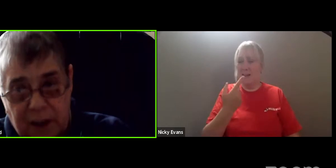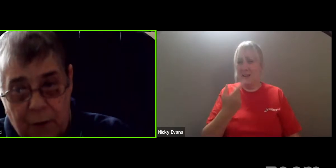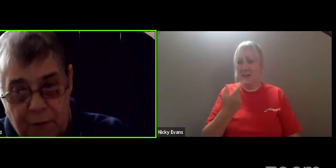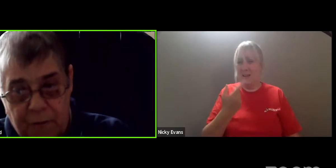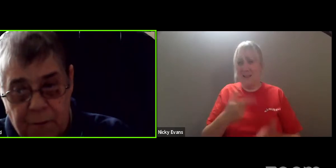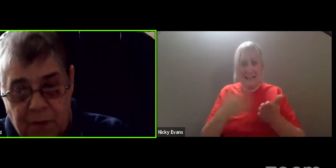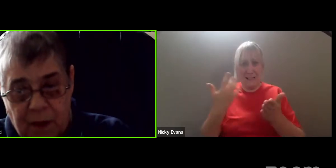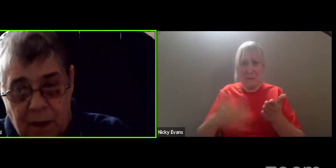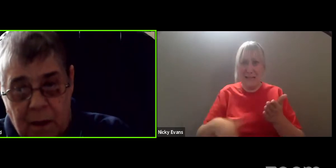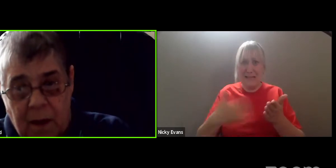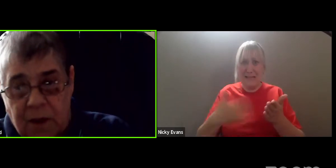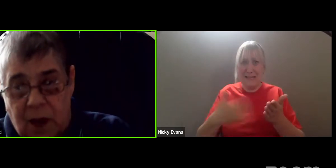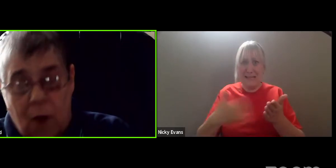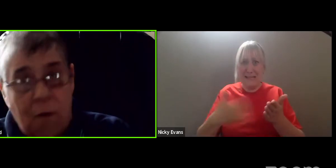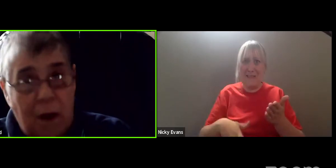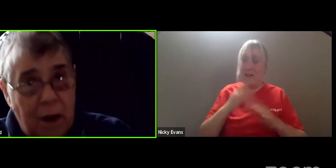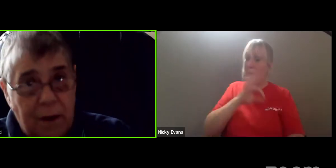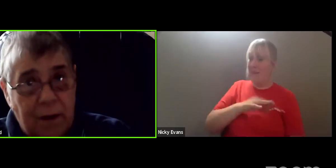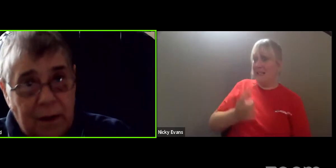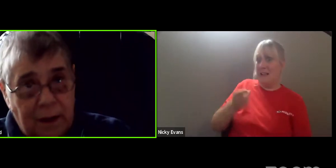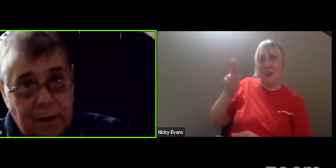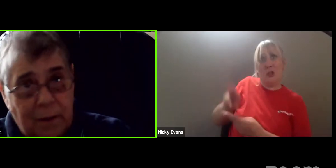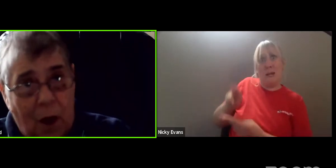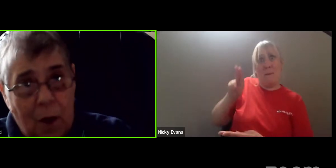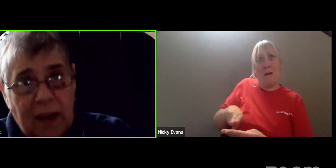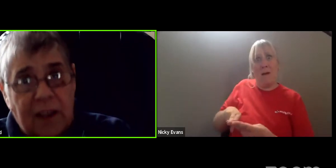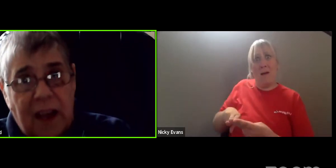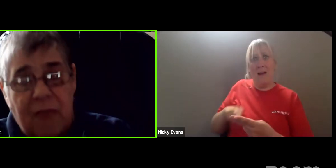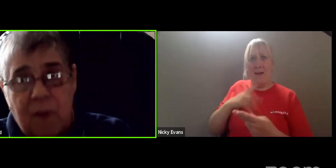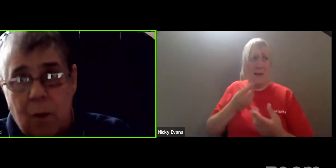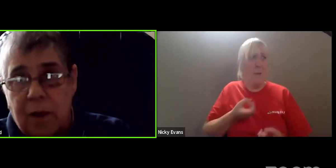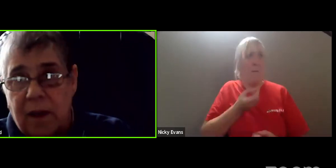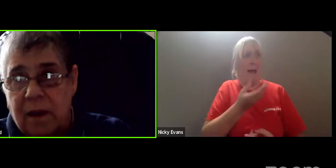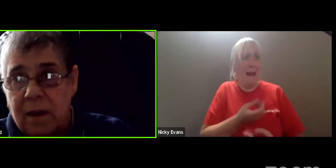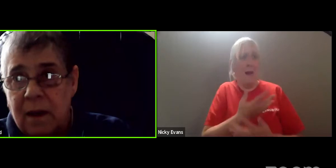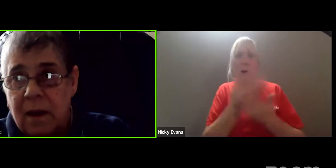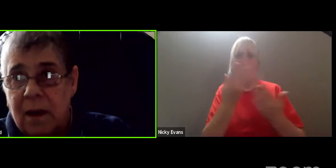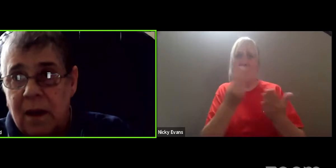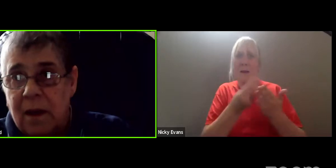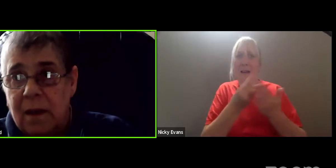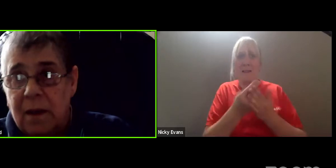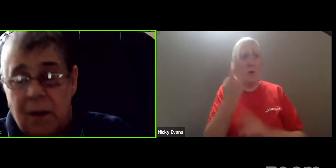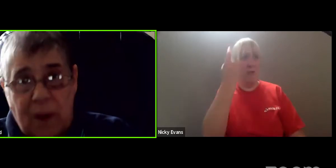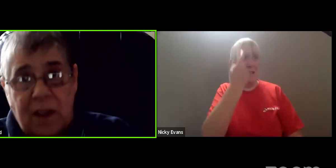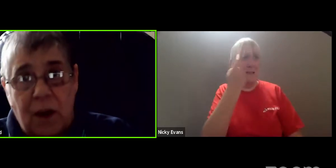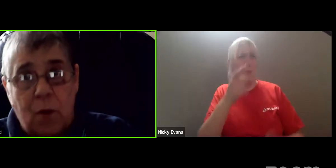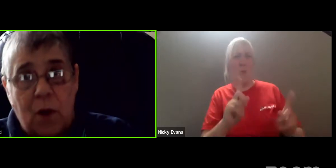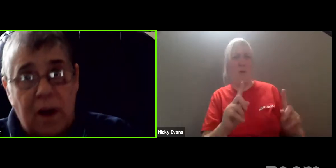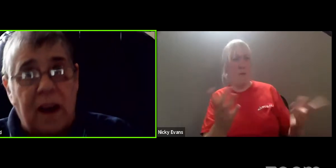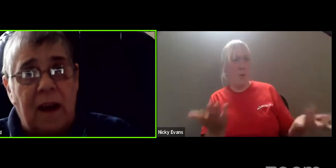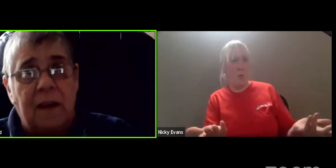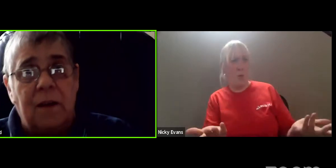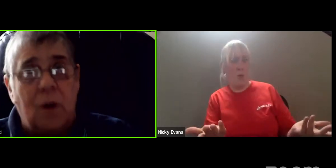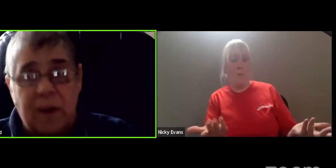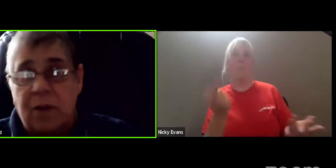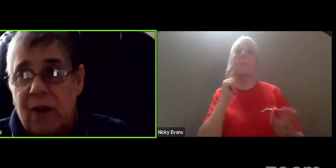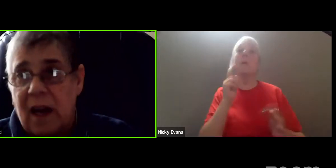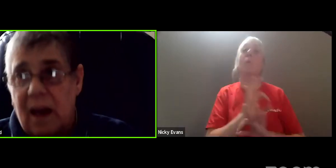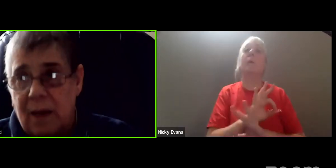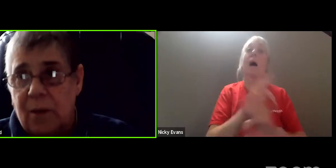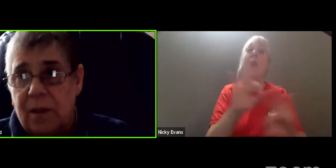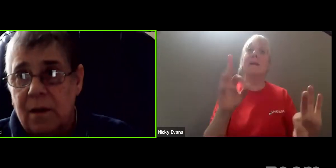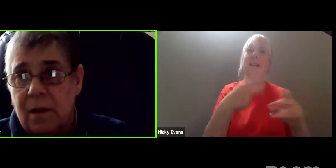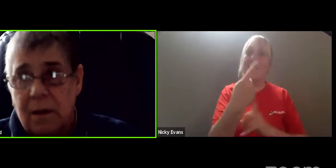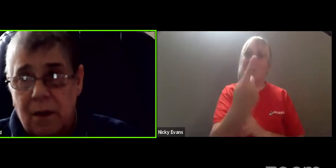benefit itself. So I would ask everybody, whether you're a worker or whether you're